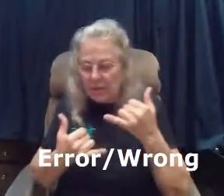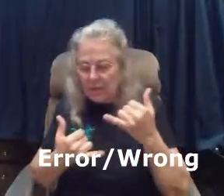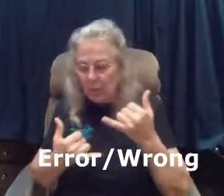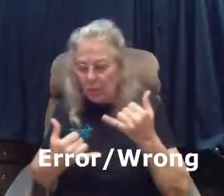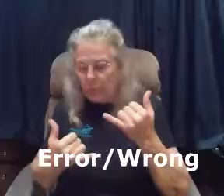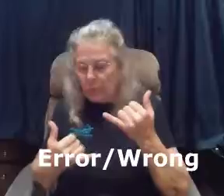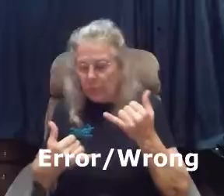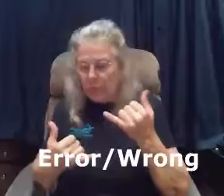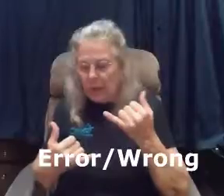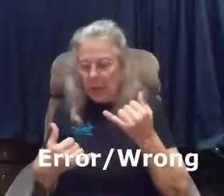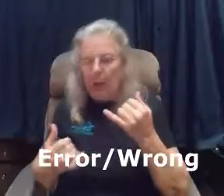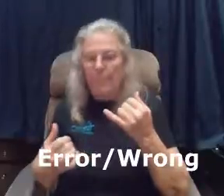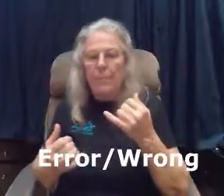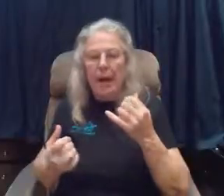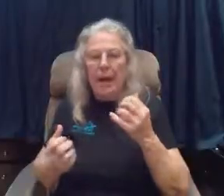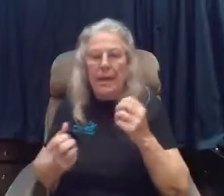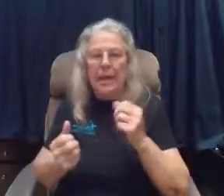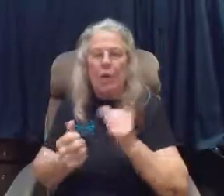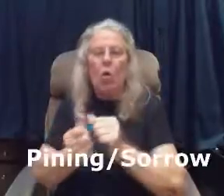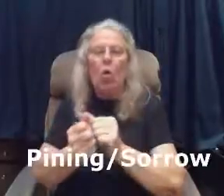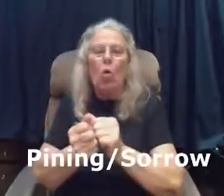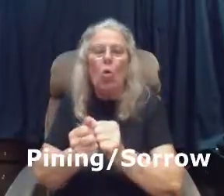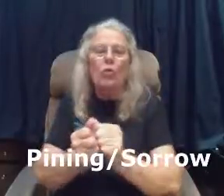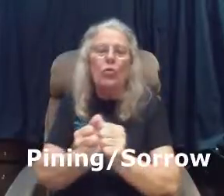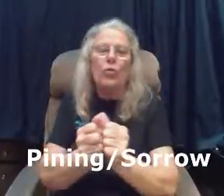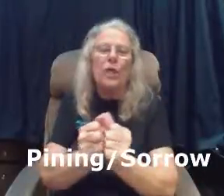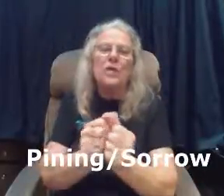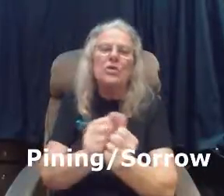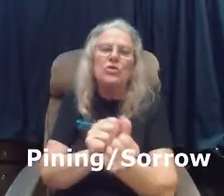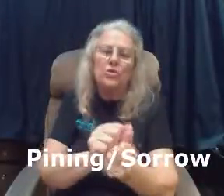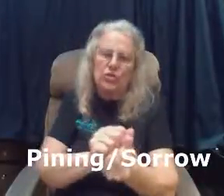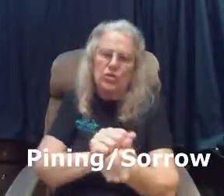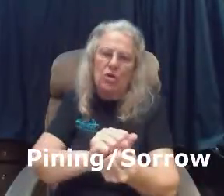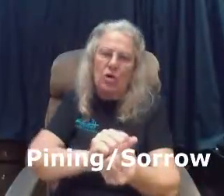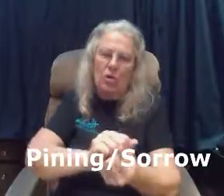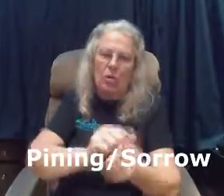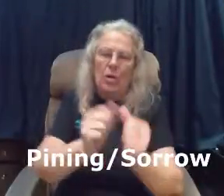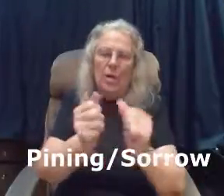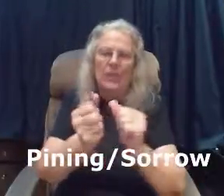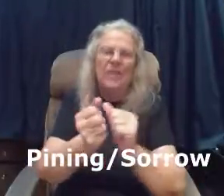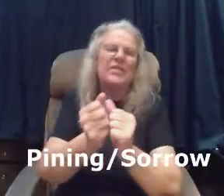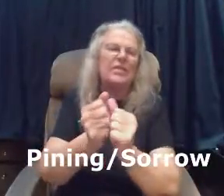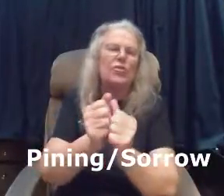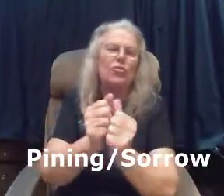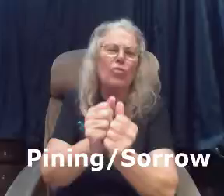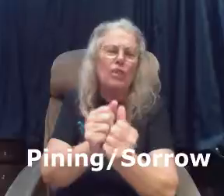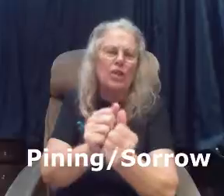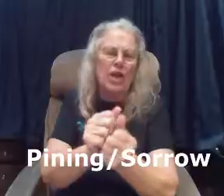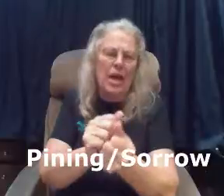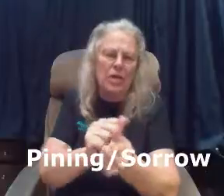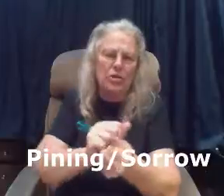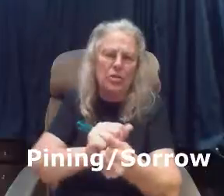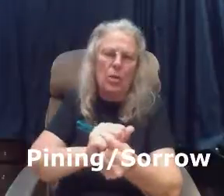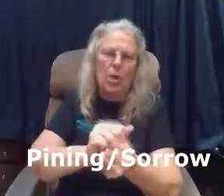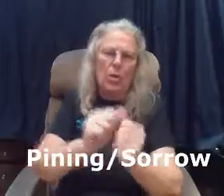this one. Pining or great sorrow, and that's the crushing action,